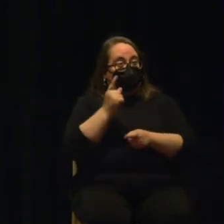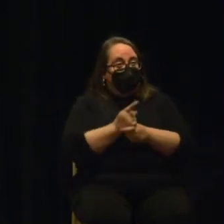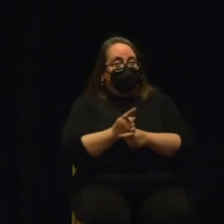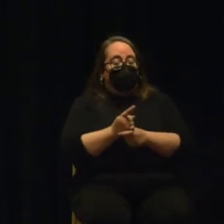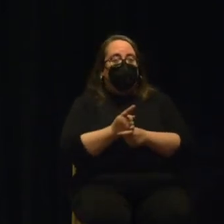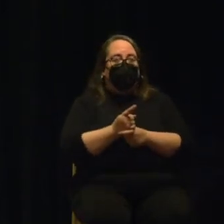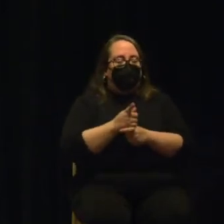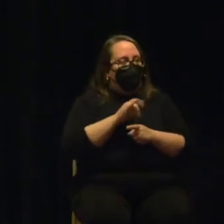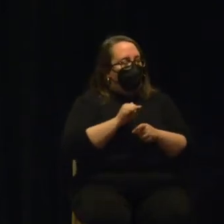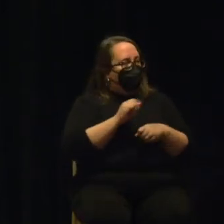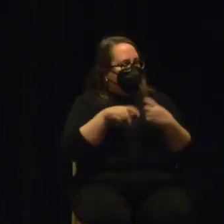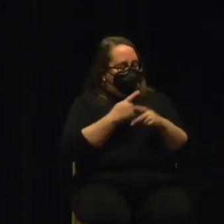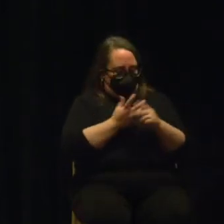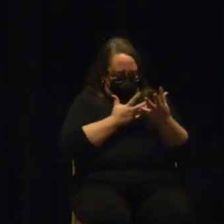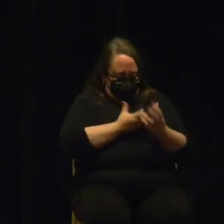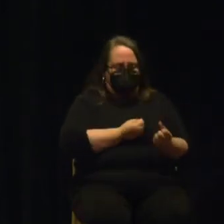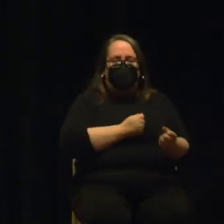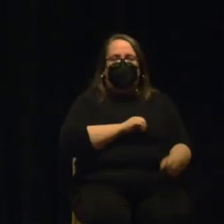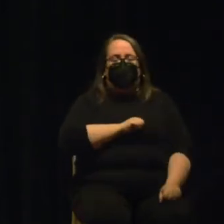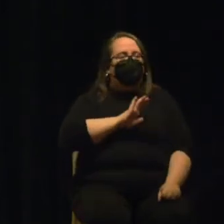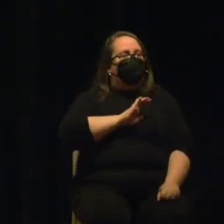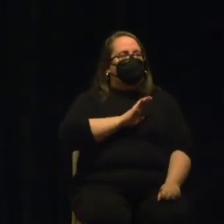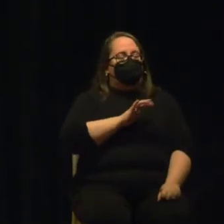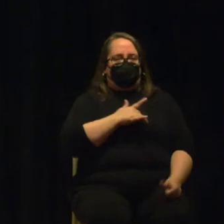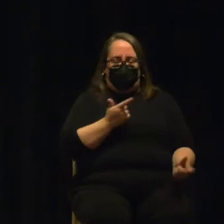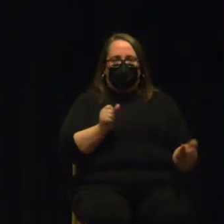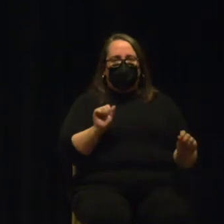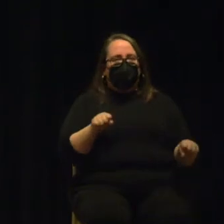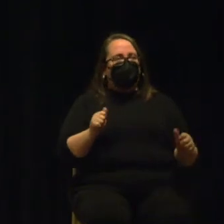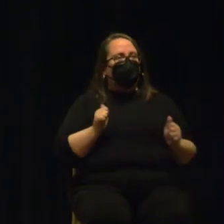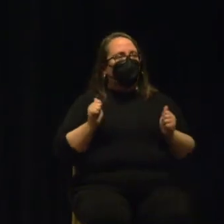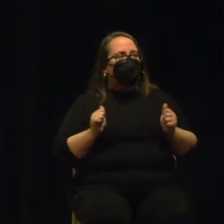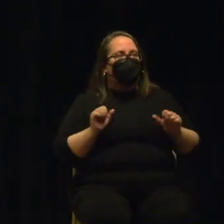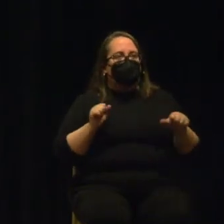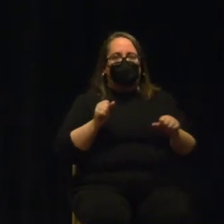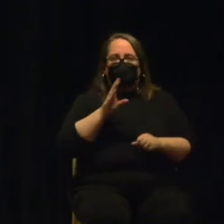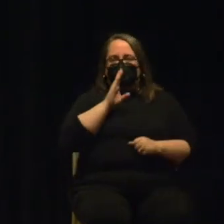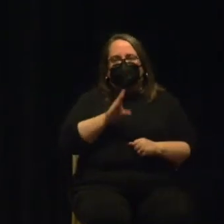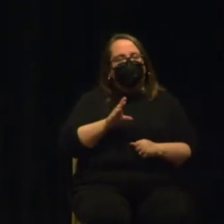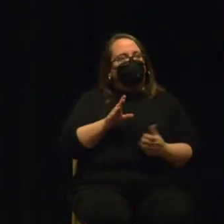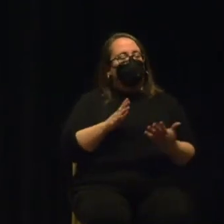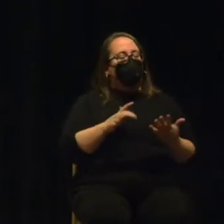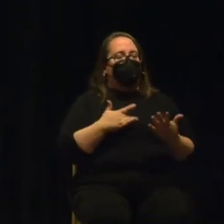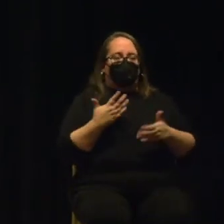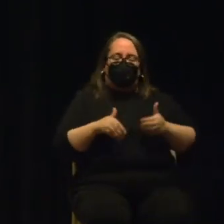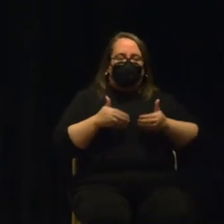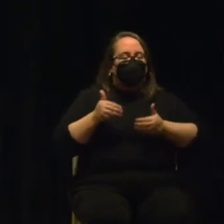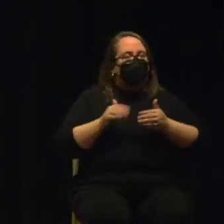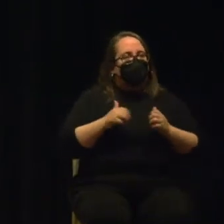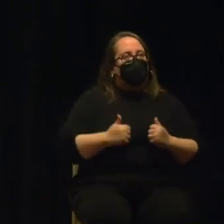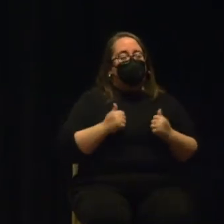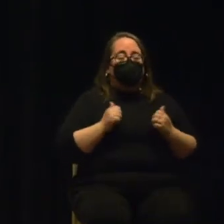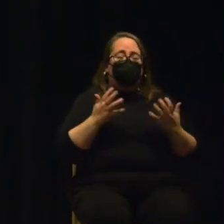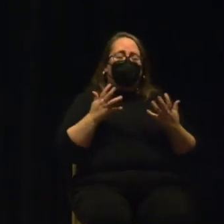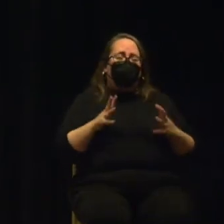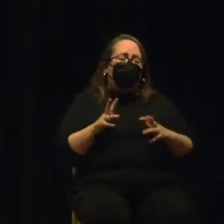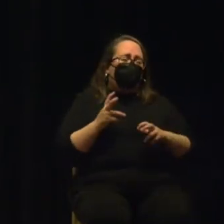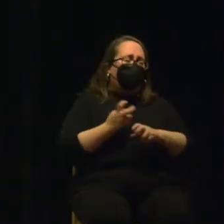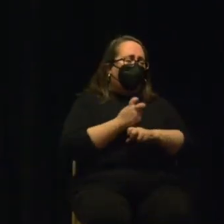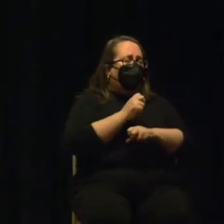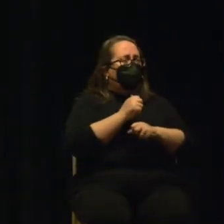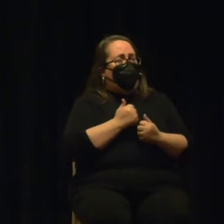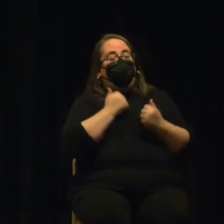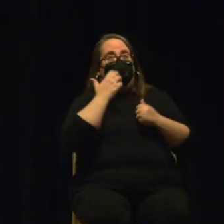kind of confidence that one must have, the kind of the brashness of his life, which was already a brash life just because